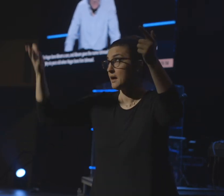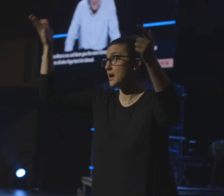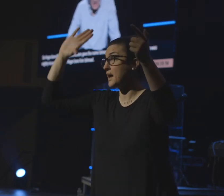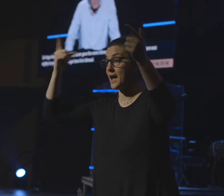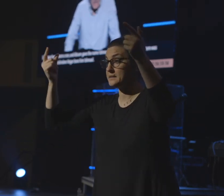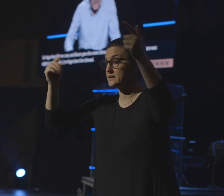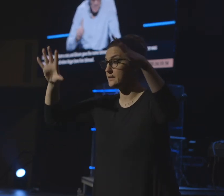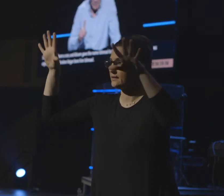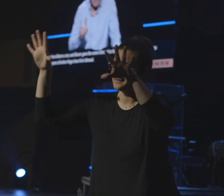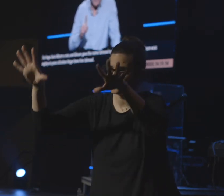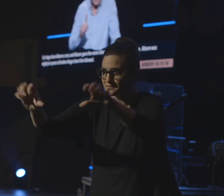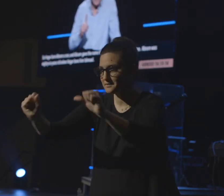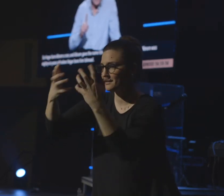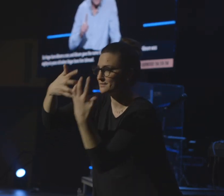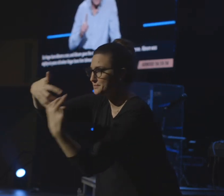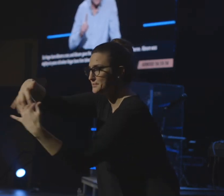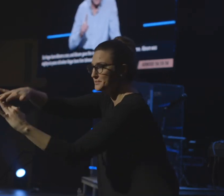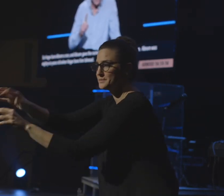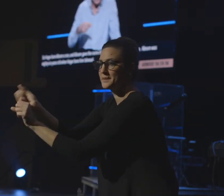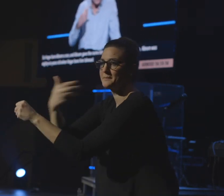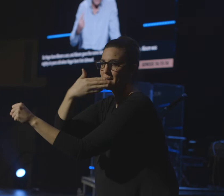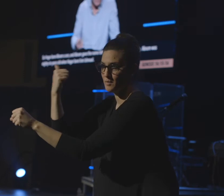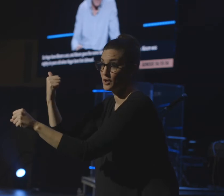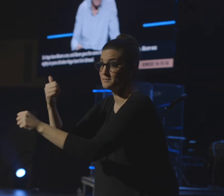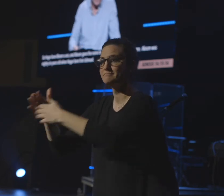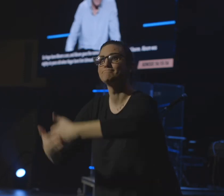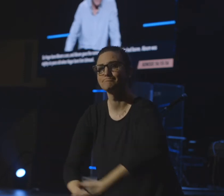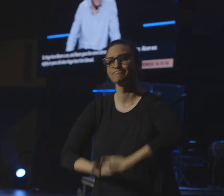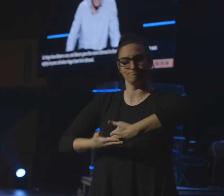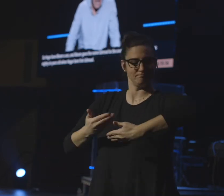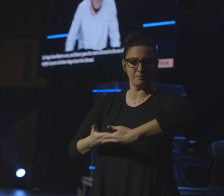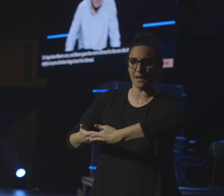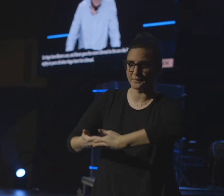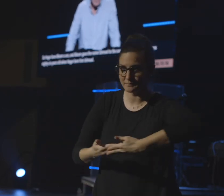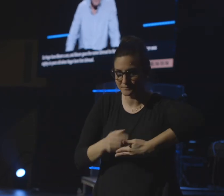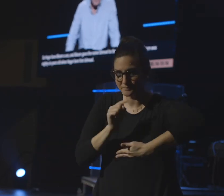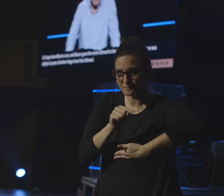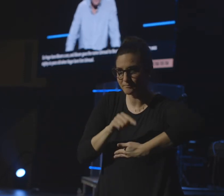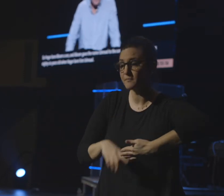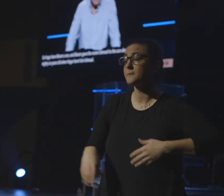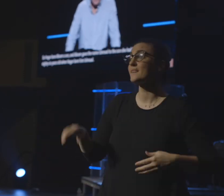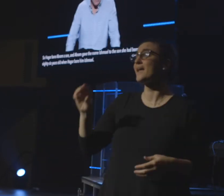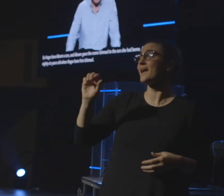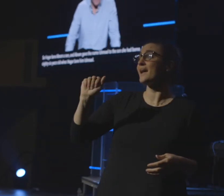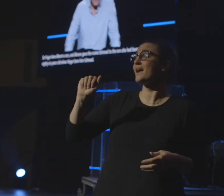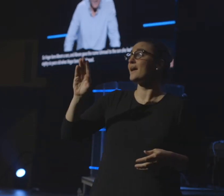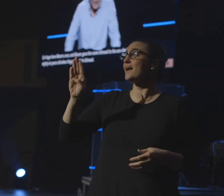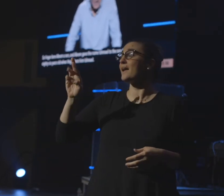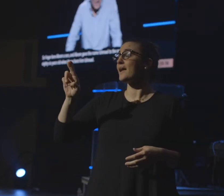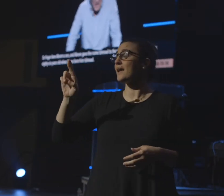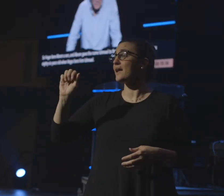Abram gave Abram, because this is the nature of the cultural practice, the father. Abram, choked